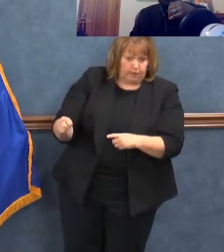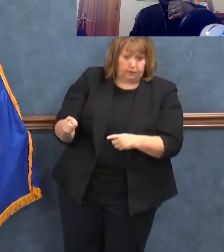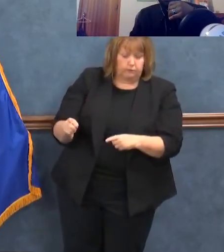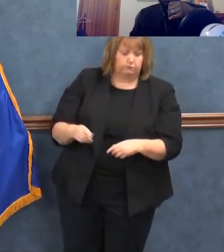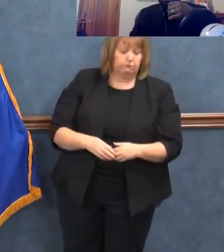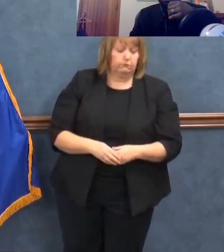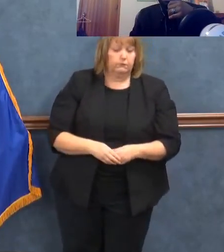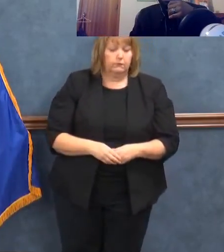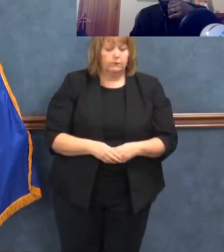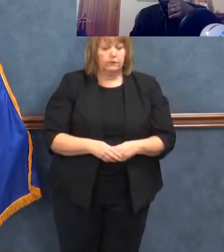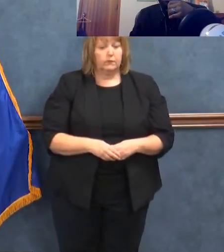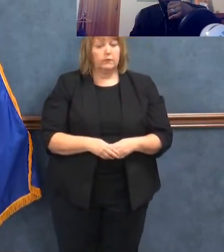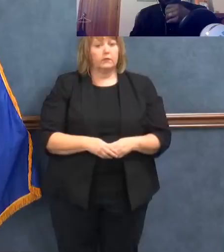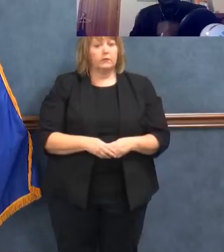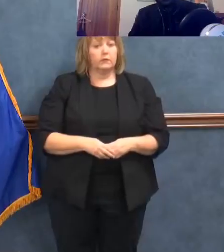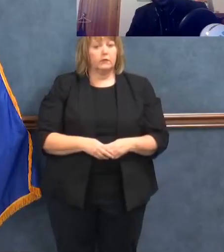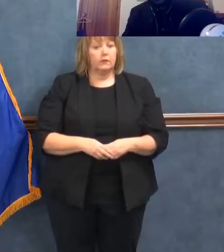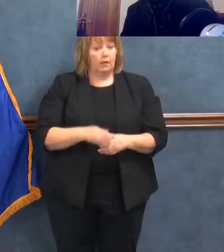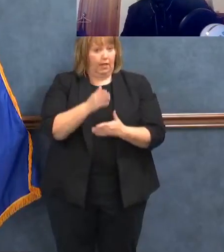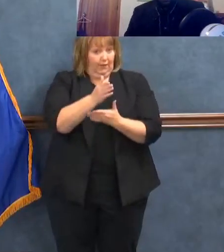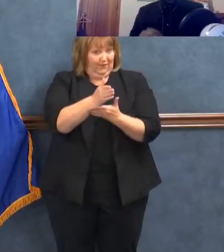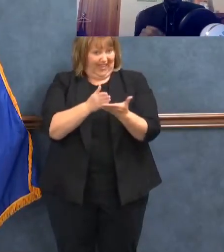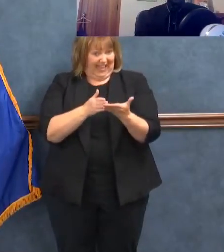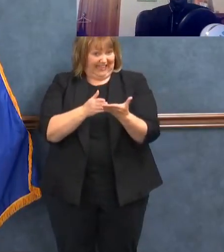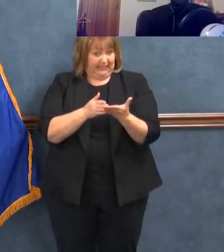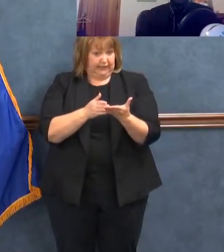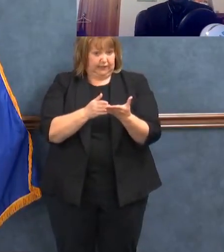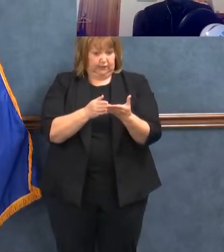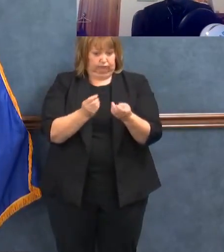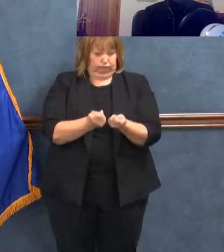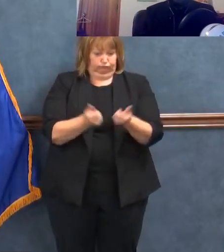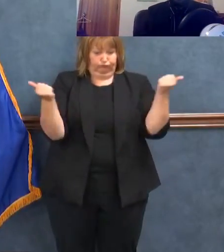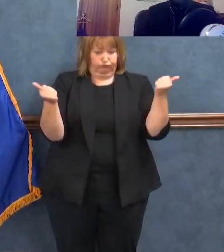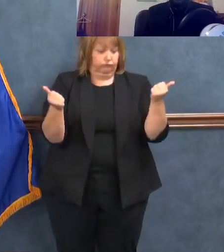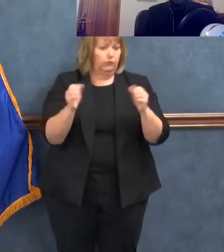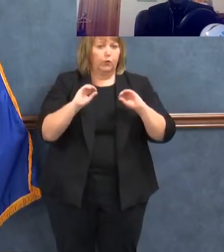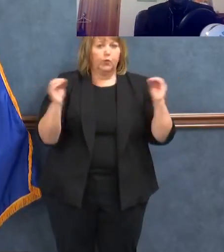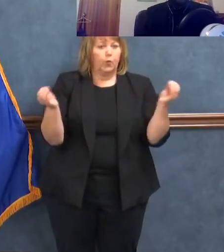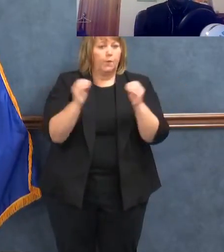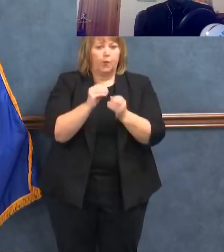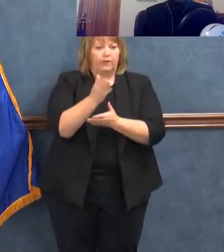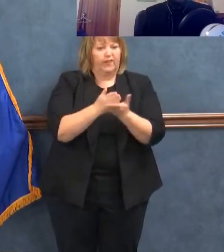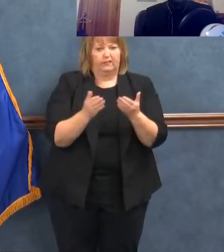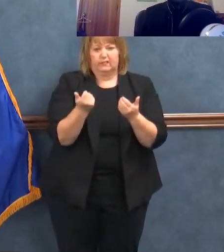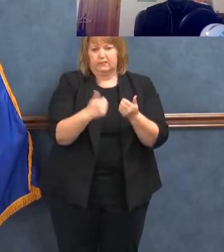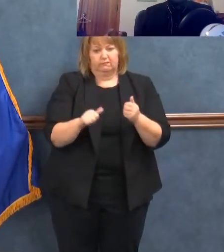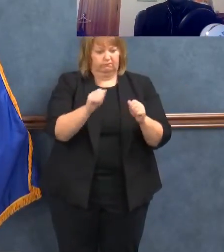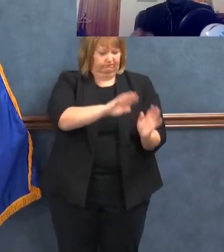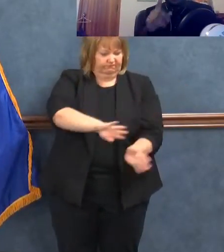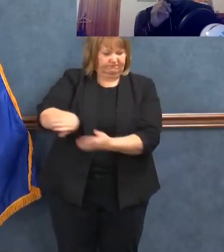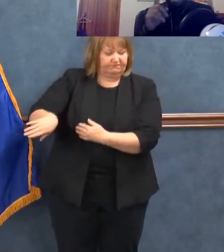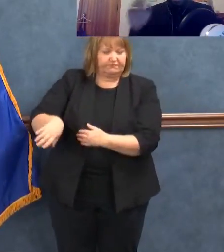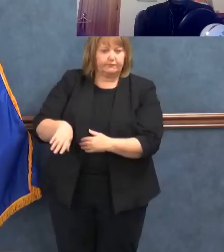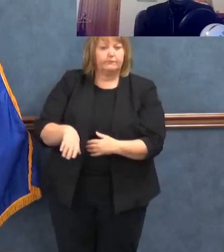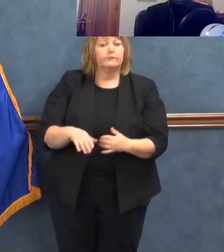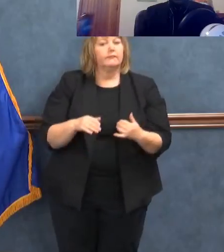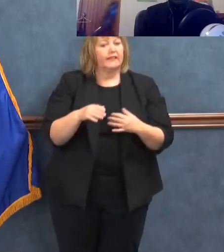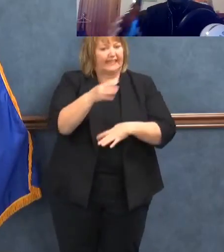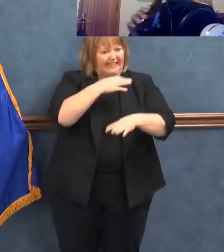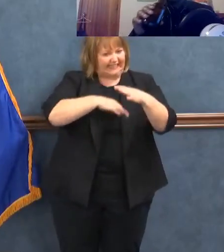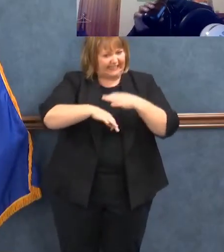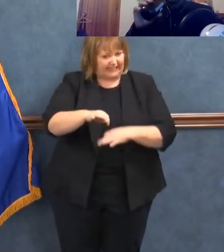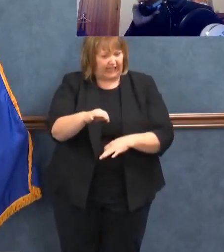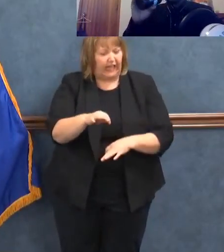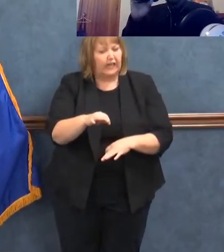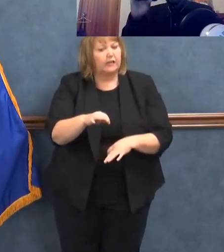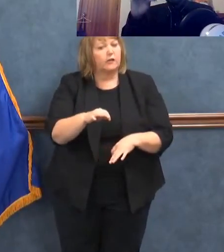phases. In an effort to create more predictability as a state, Okay. we want to move away from phases. Like I've mentioned, That's a big deal. we've learned a